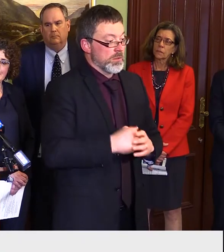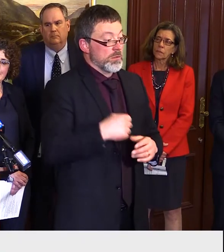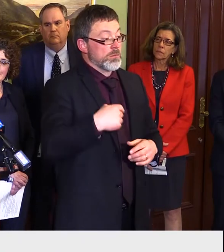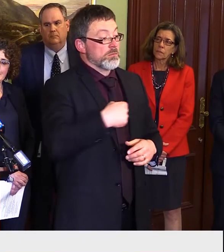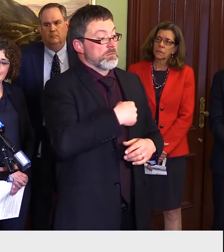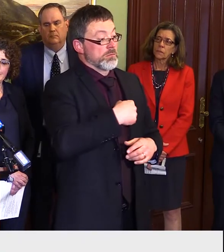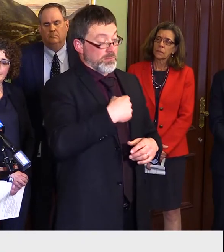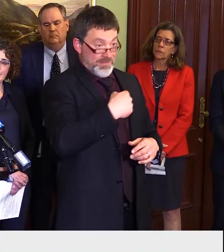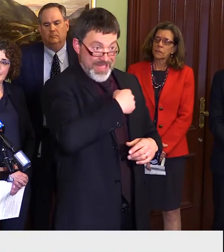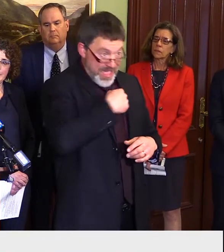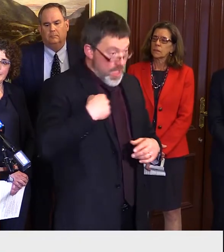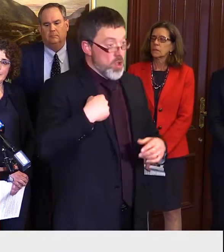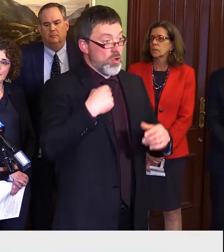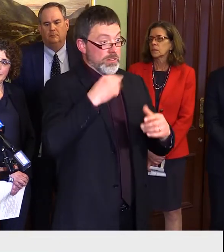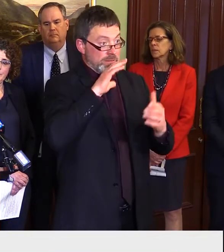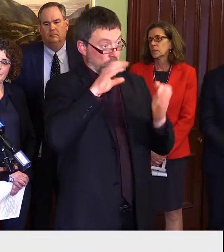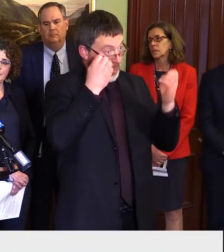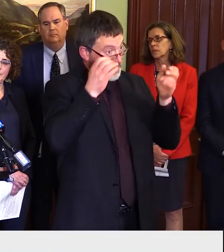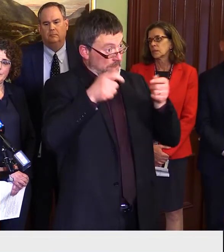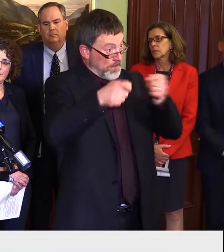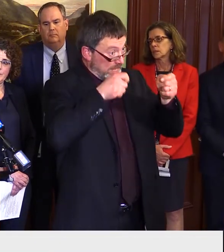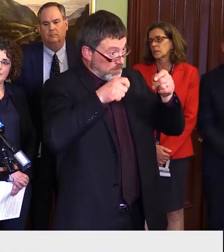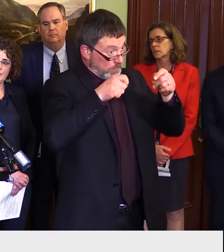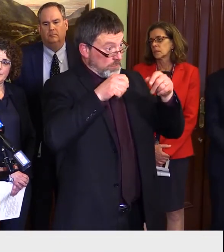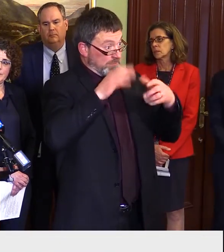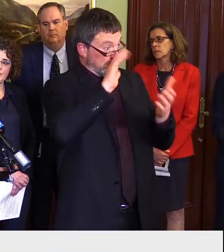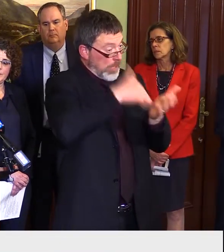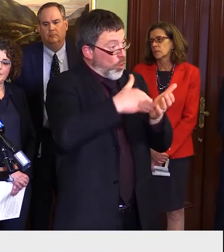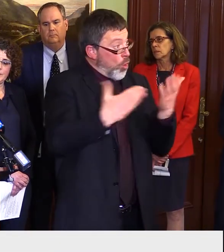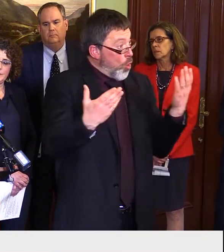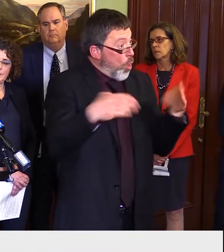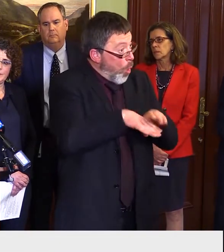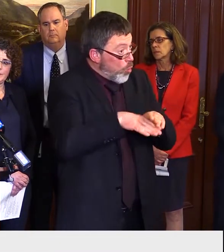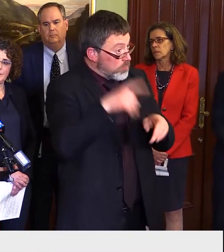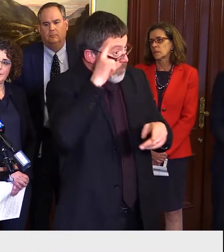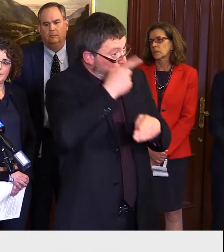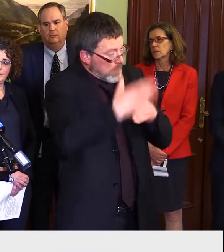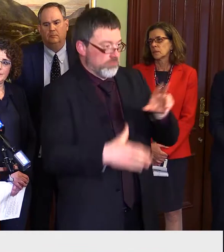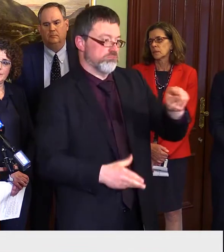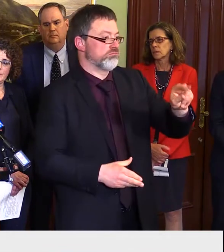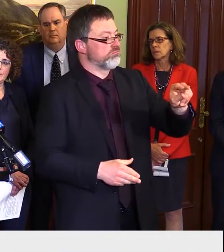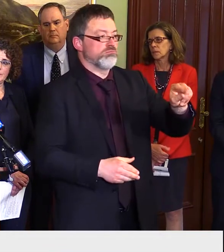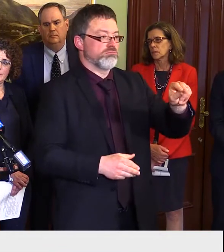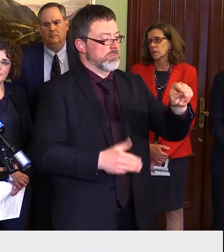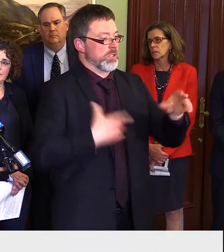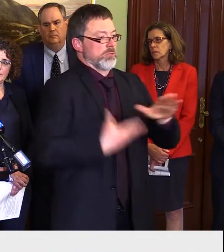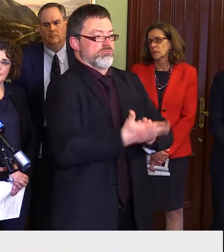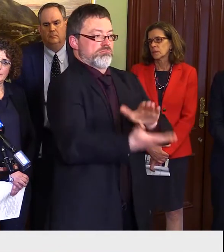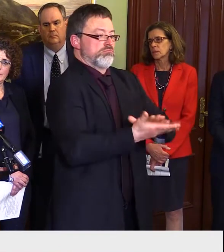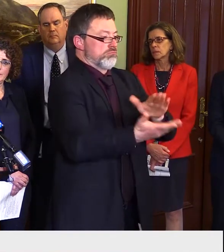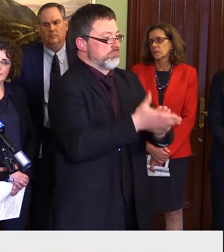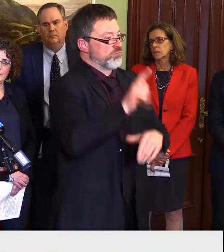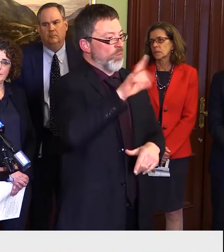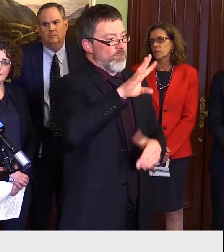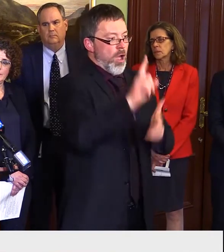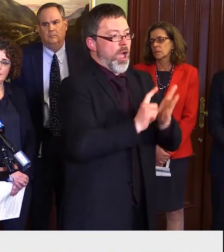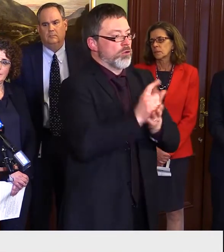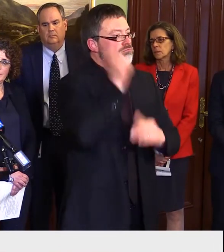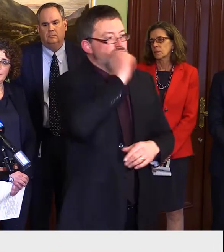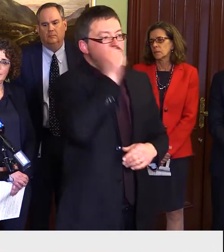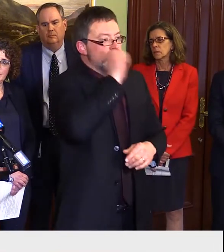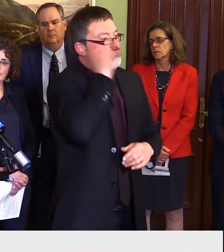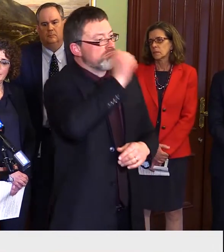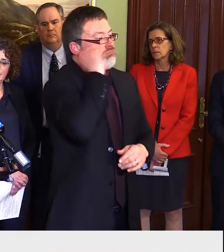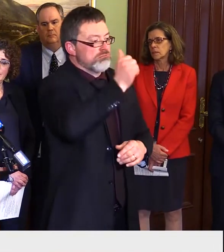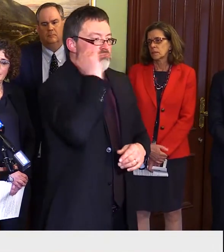ensure these questions are answered and provide further guidance as necessary. We continue to urge Vermonters